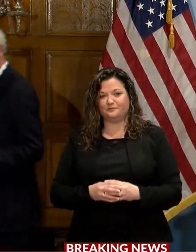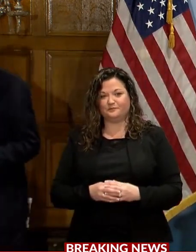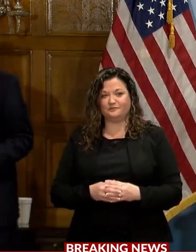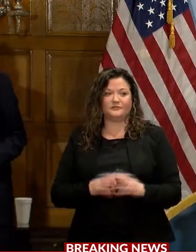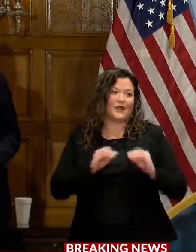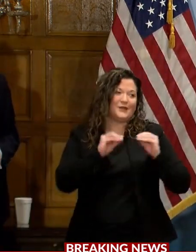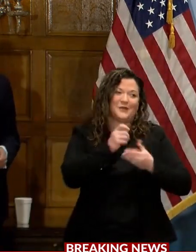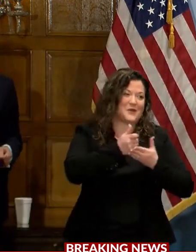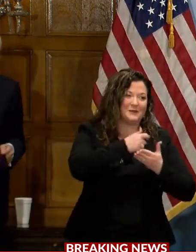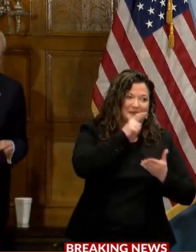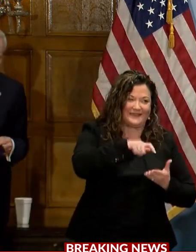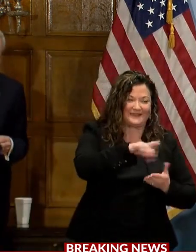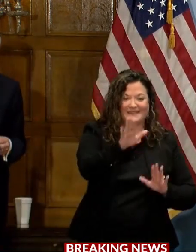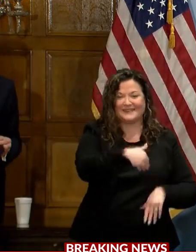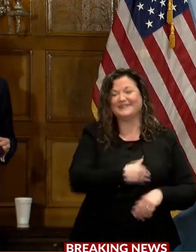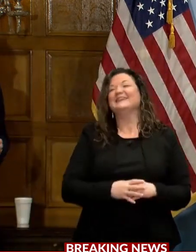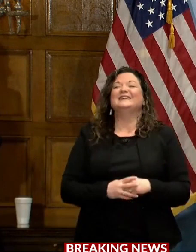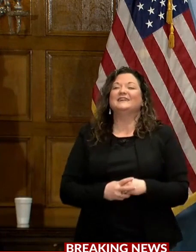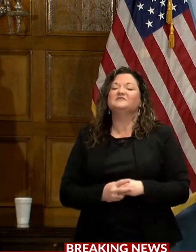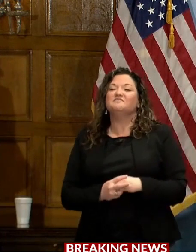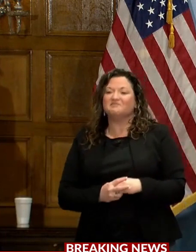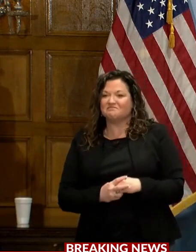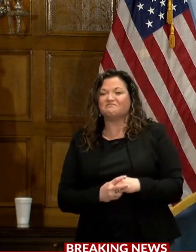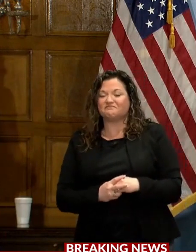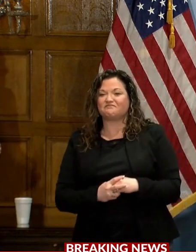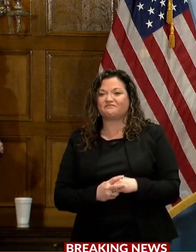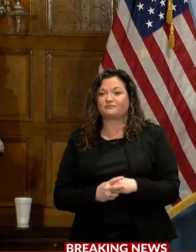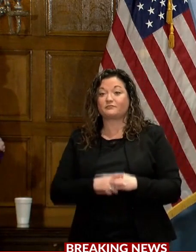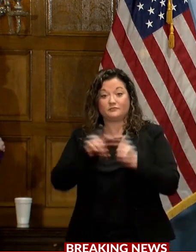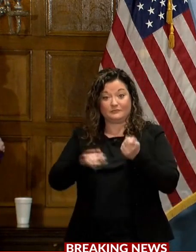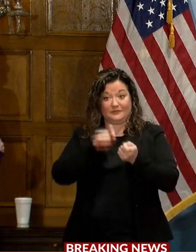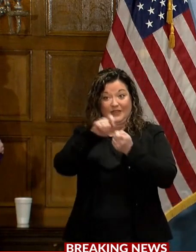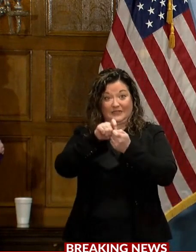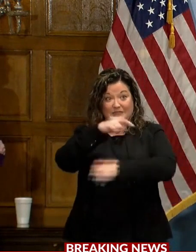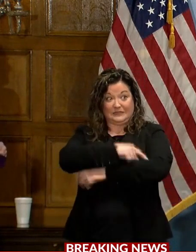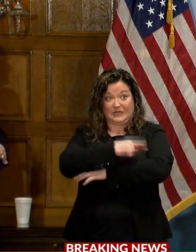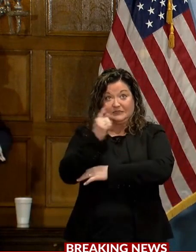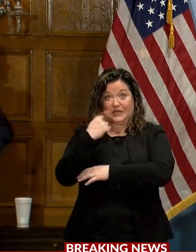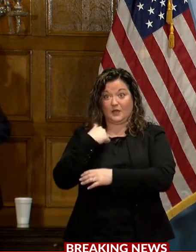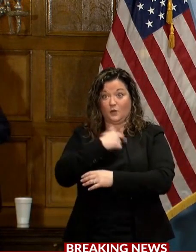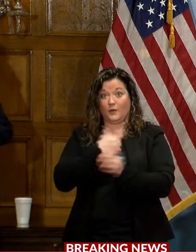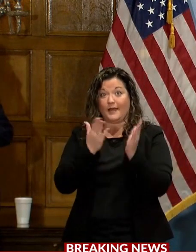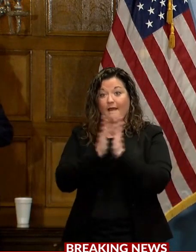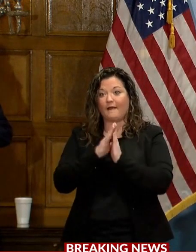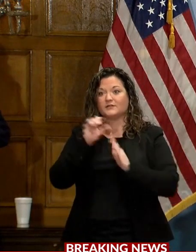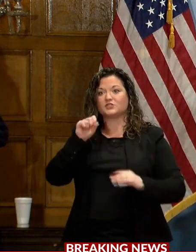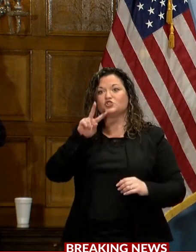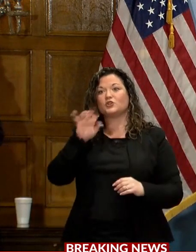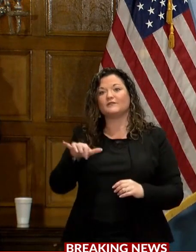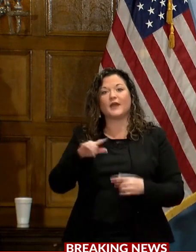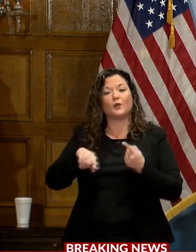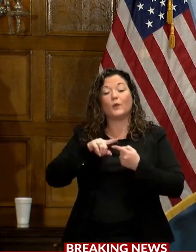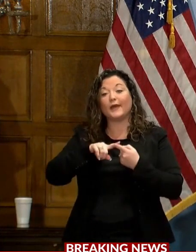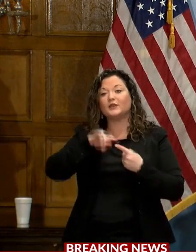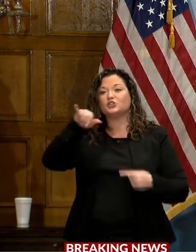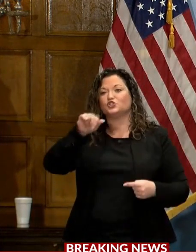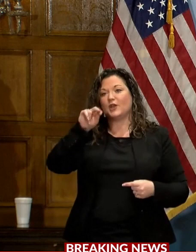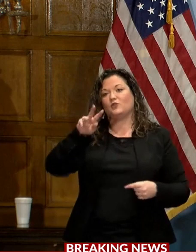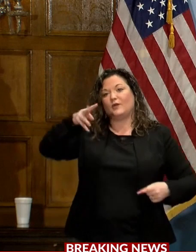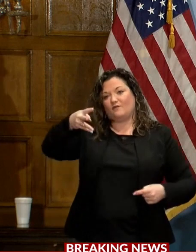help needed, Governor. So the exact date, we asked for this on the 4th of January, so last